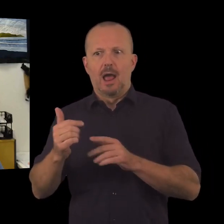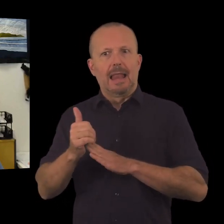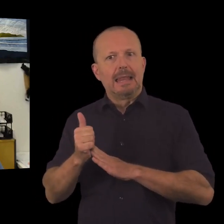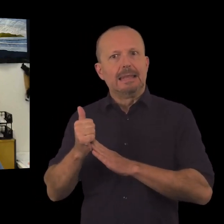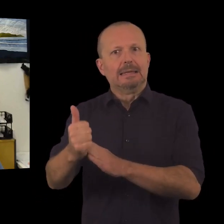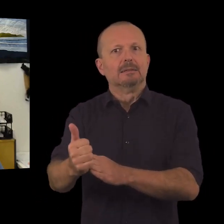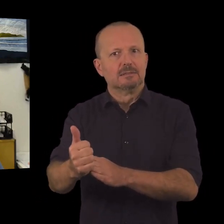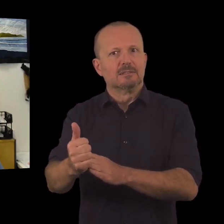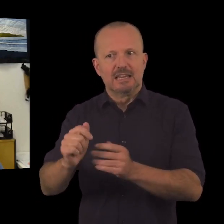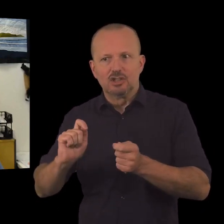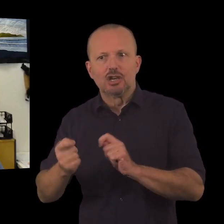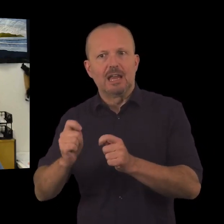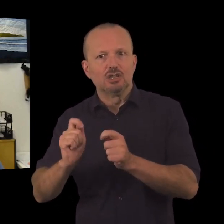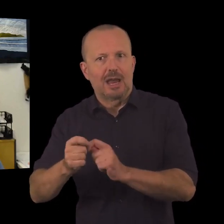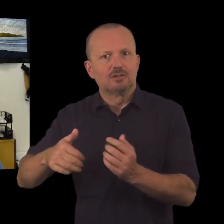society does.